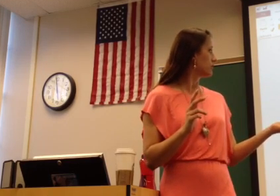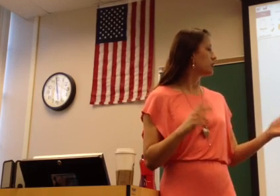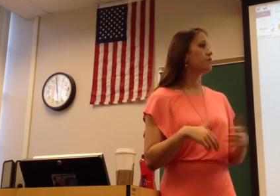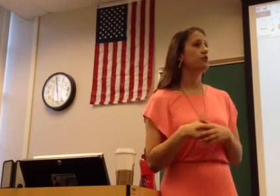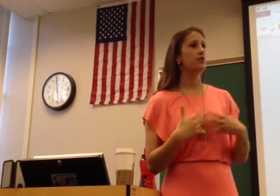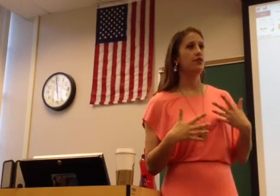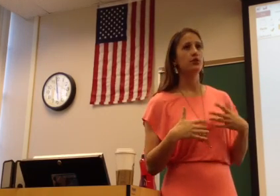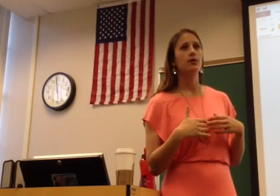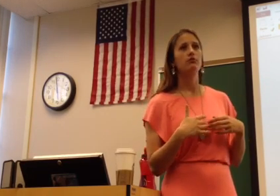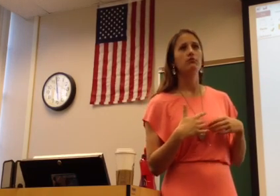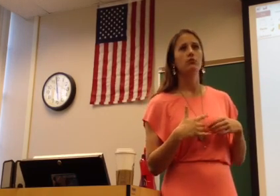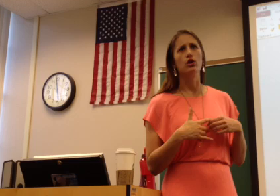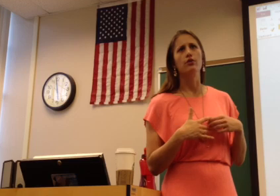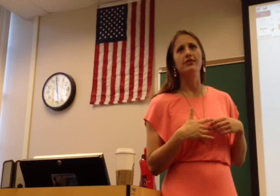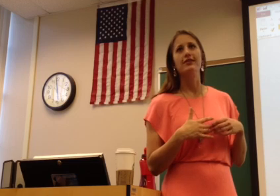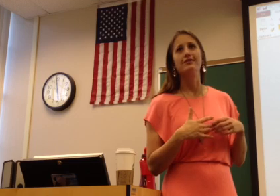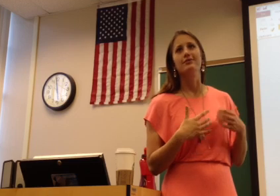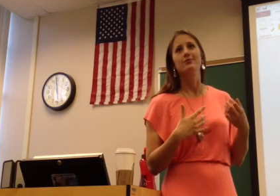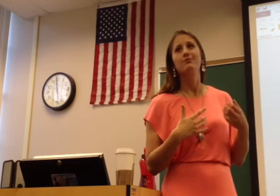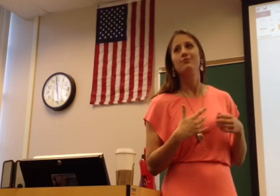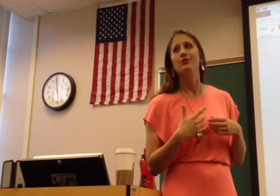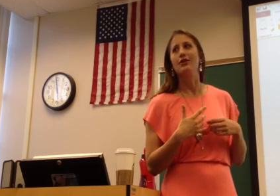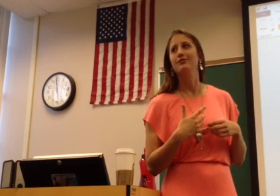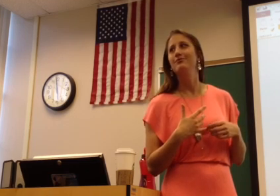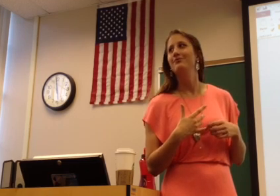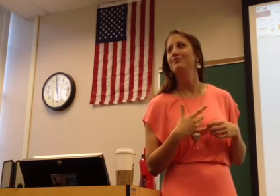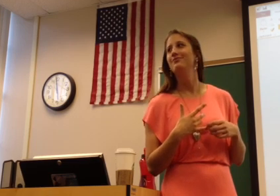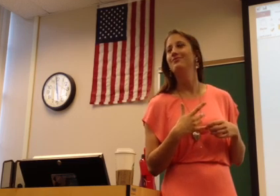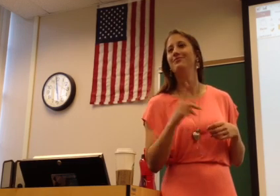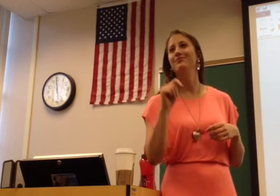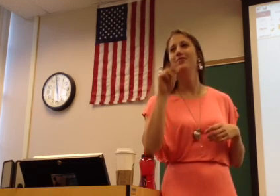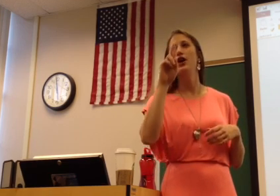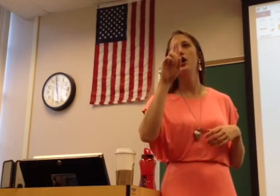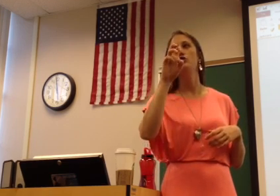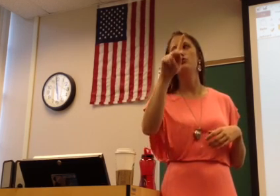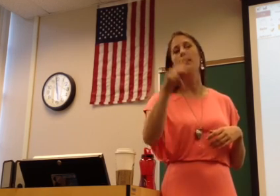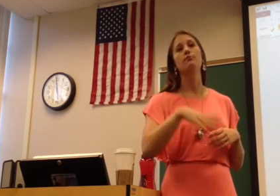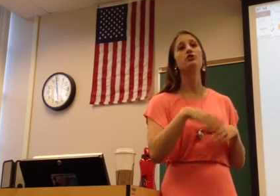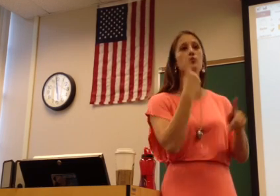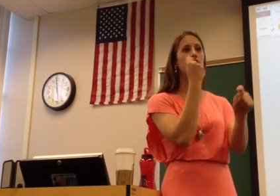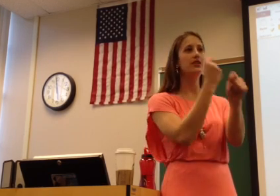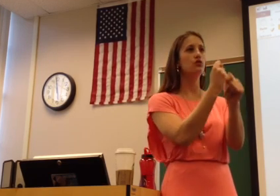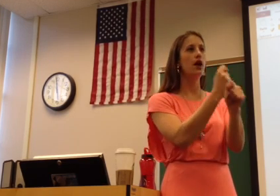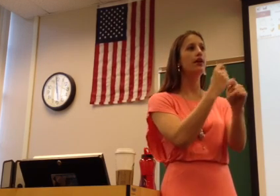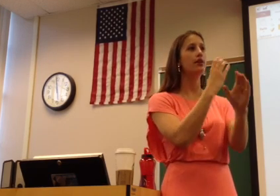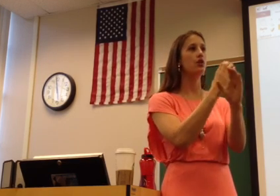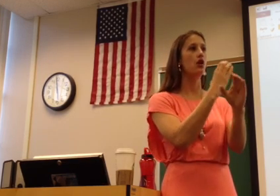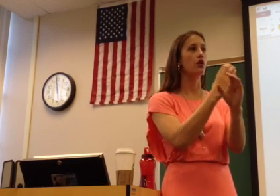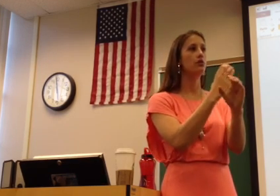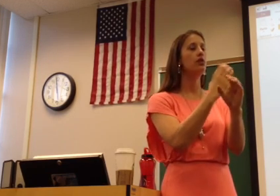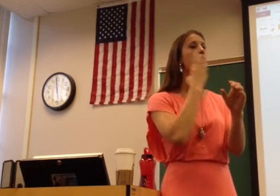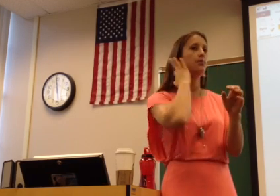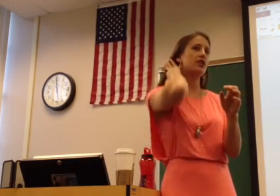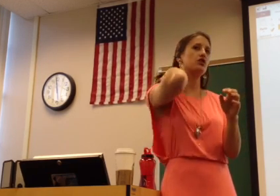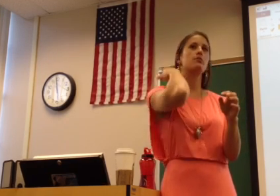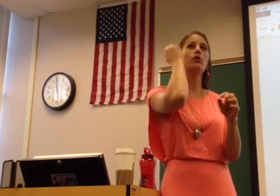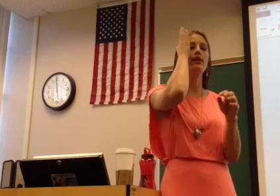So if you see a finger spelled word on the test, it's truck. Truck. But you will see truck and car. But that's just more English.